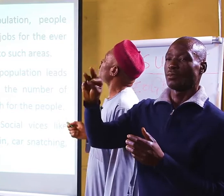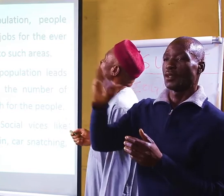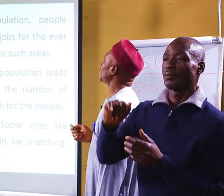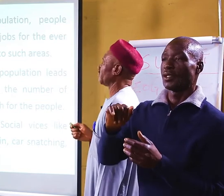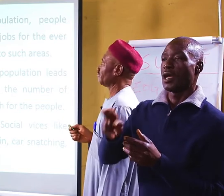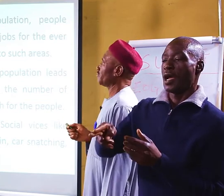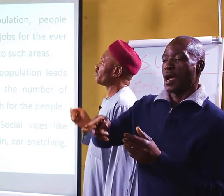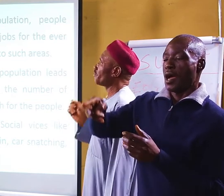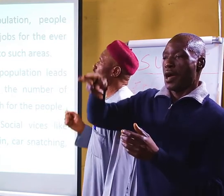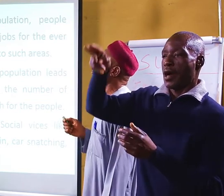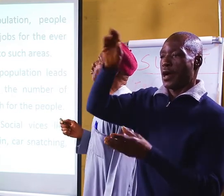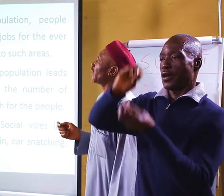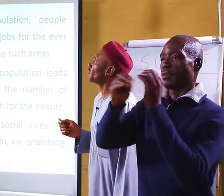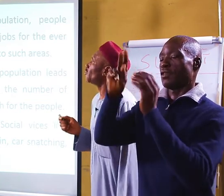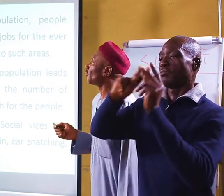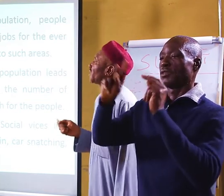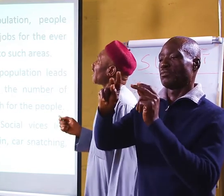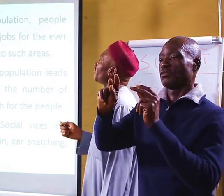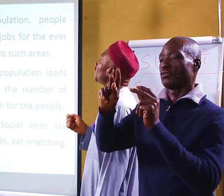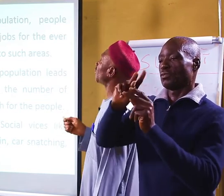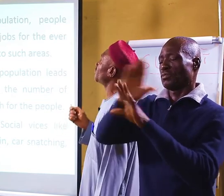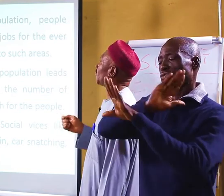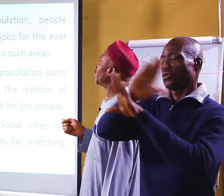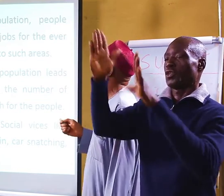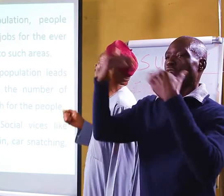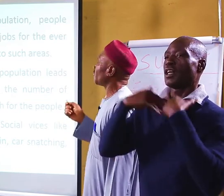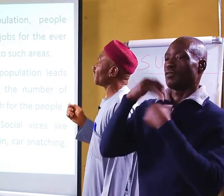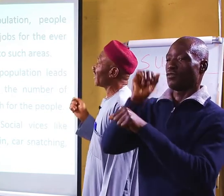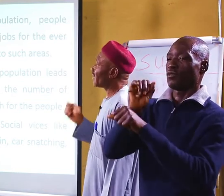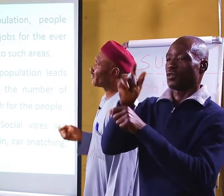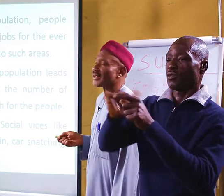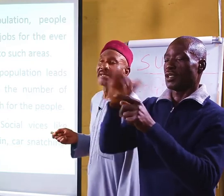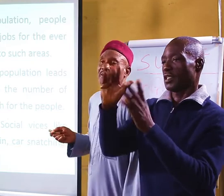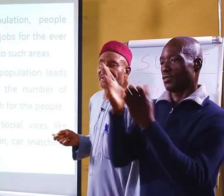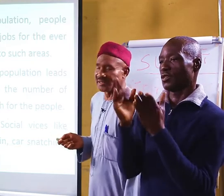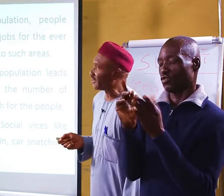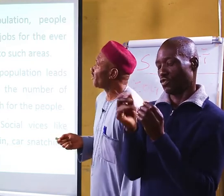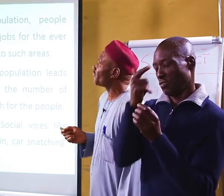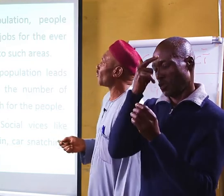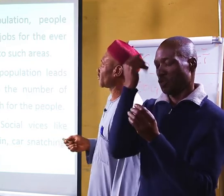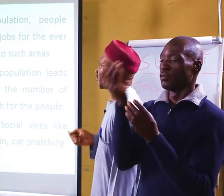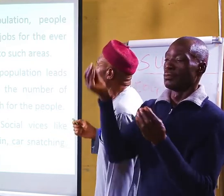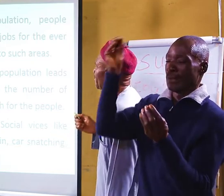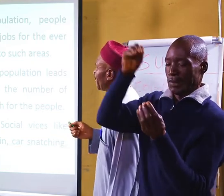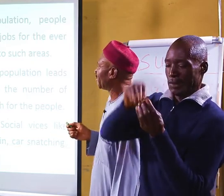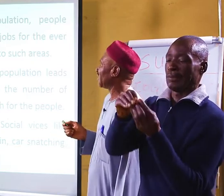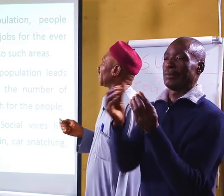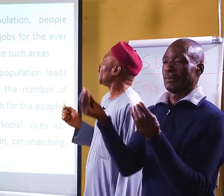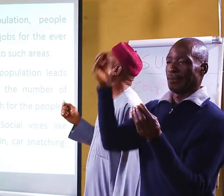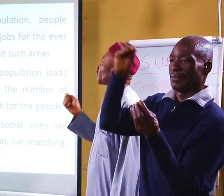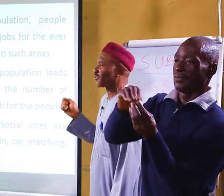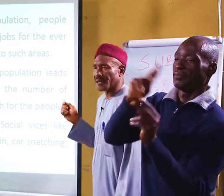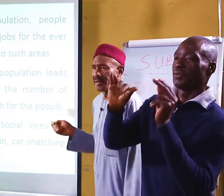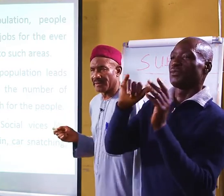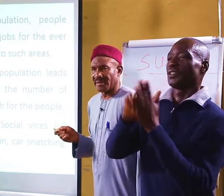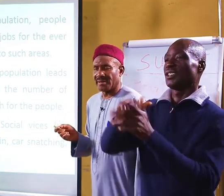High population. People usually do not have enough job for the ever-increasing influx of people